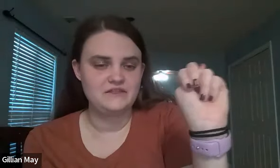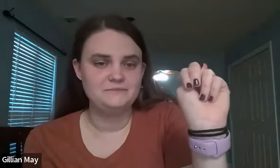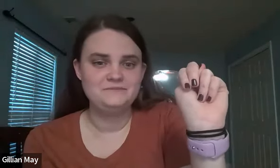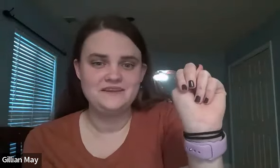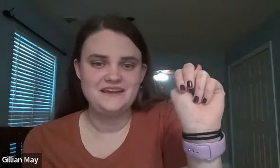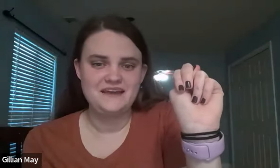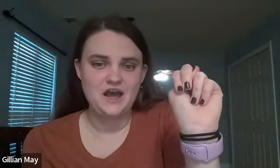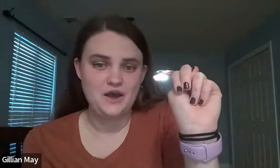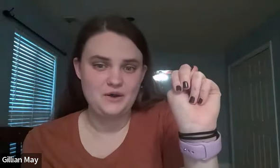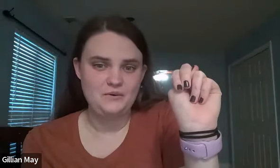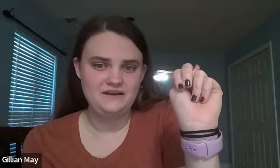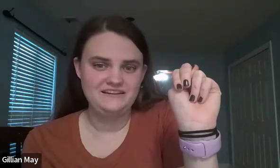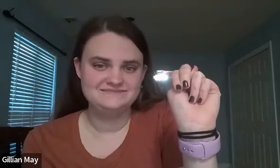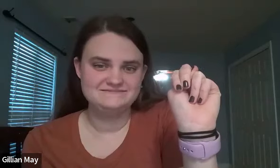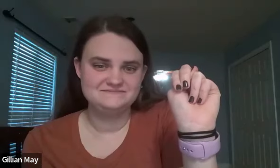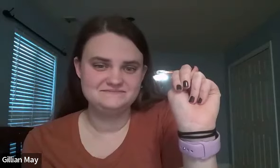together. O.